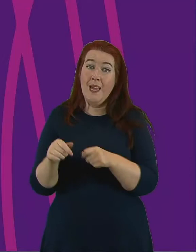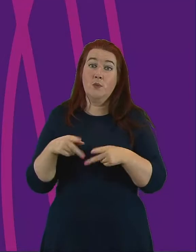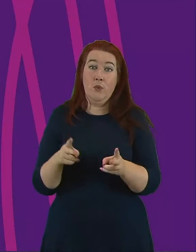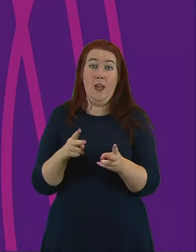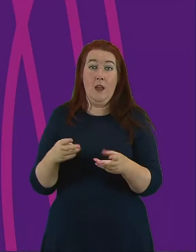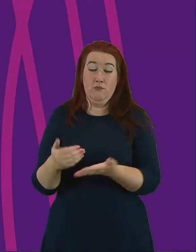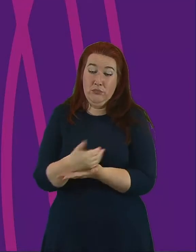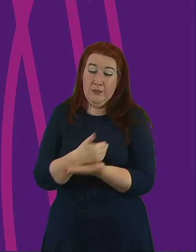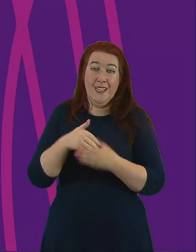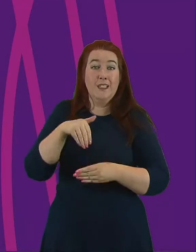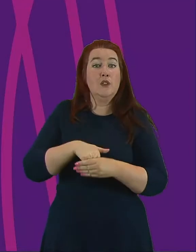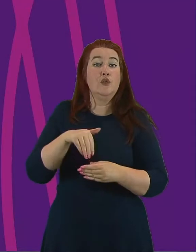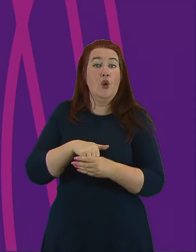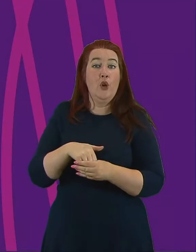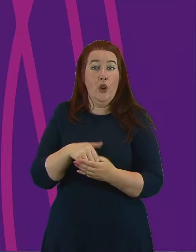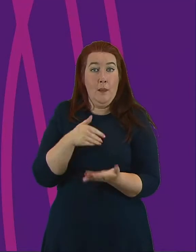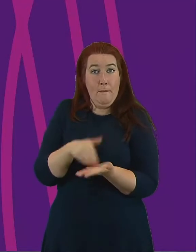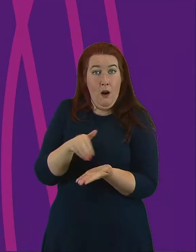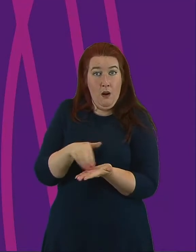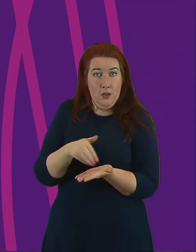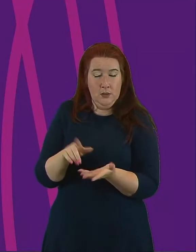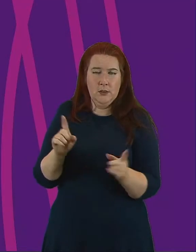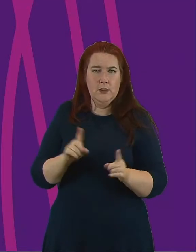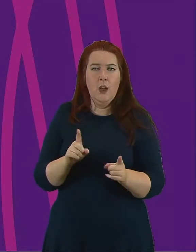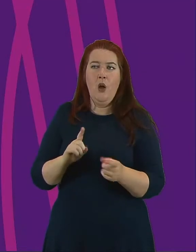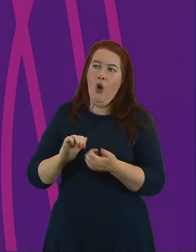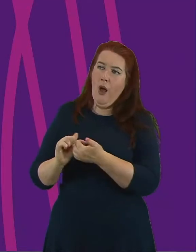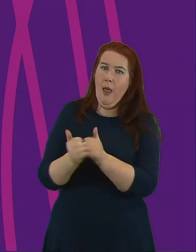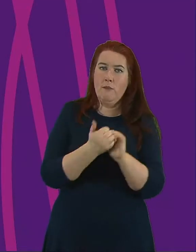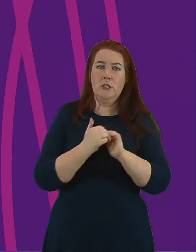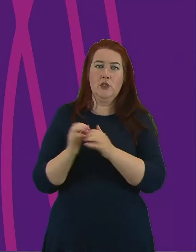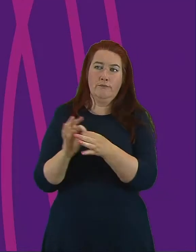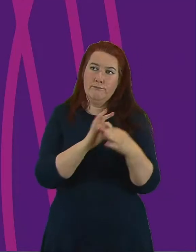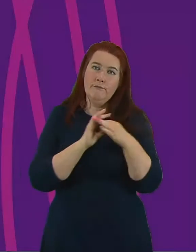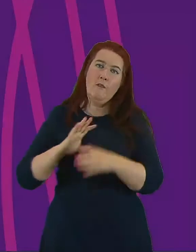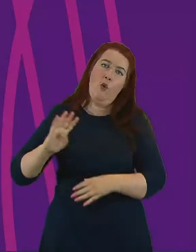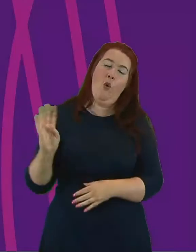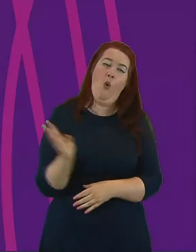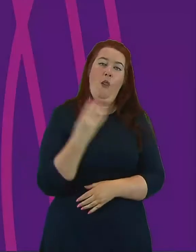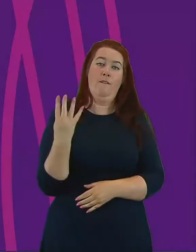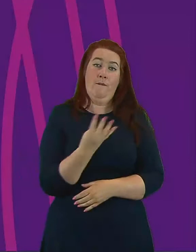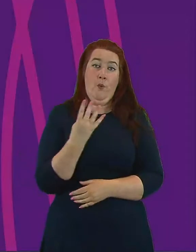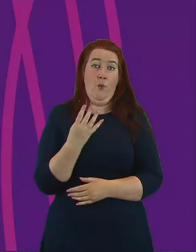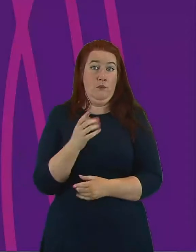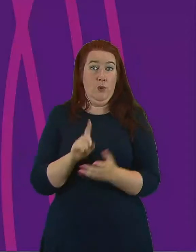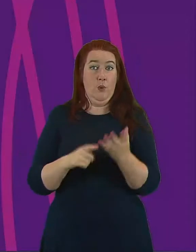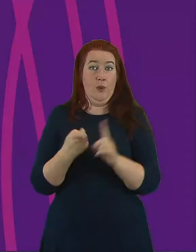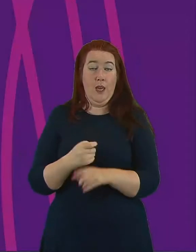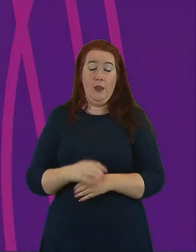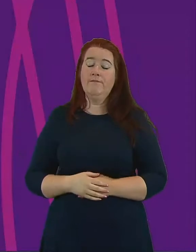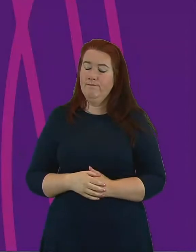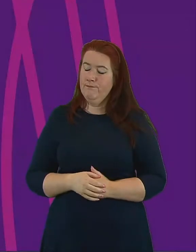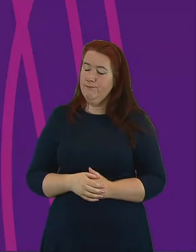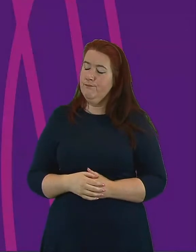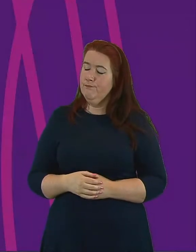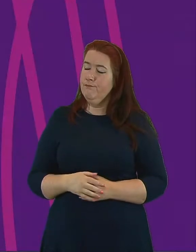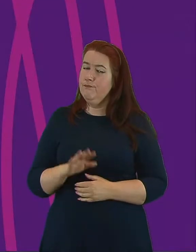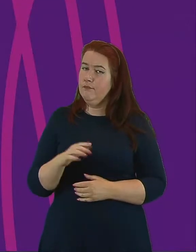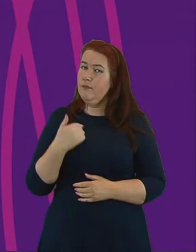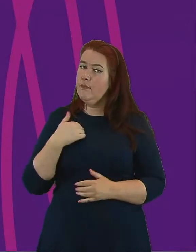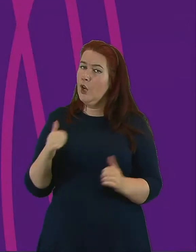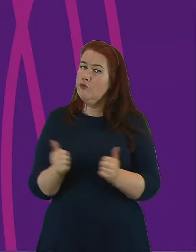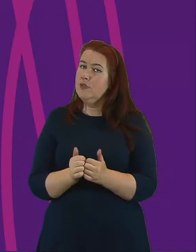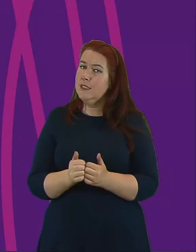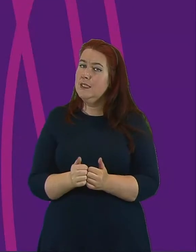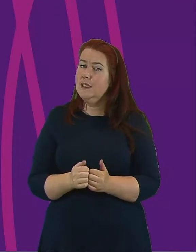the collaboration and cooperation of all nations? Cabinet Secretary. I agree, Presiding Officer. And I think Alec Rowley has